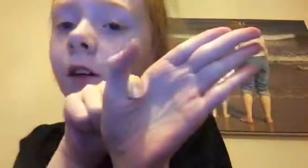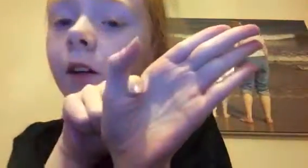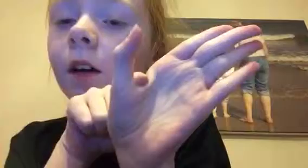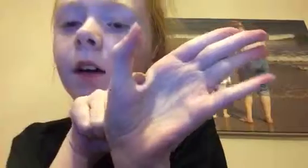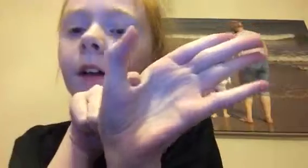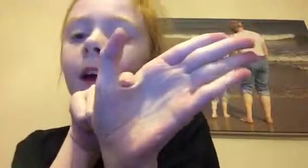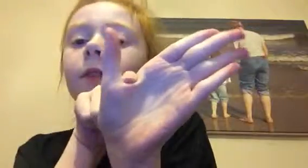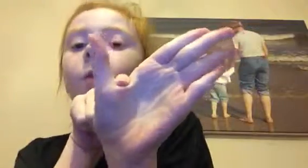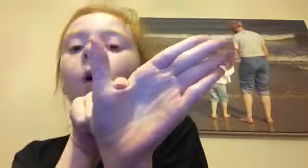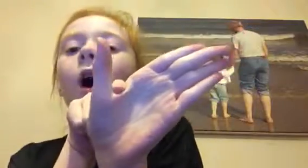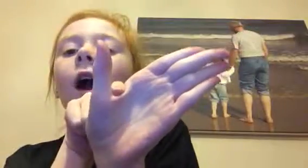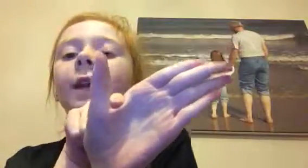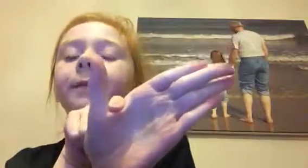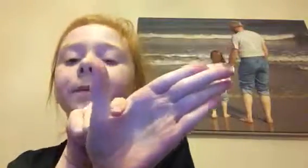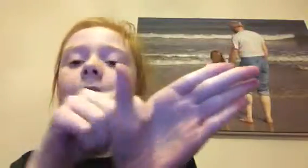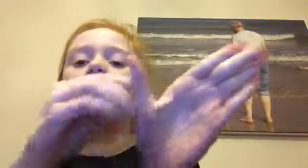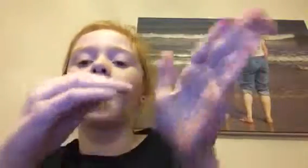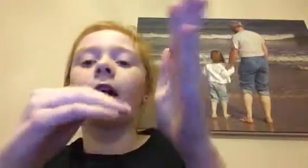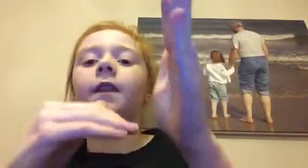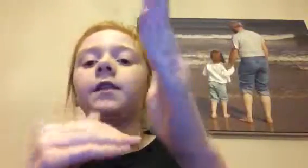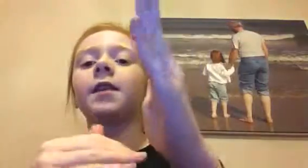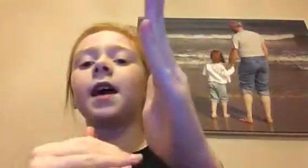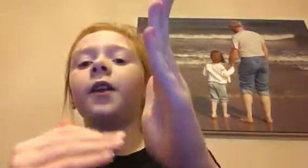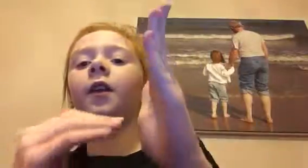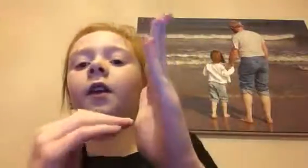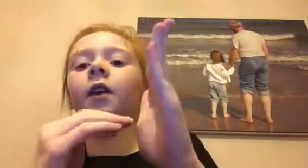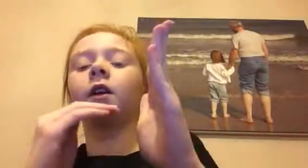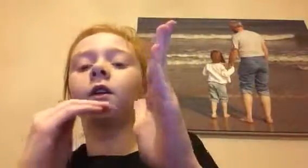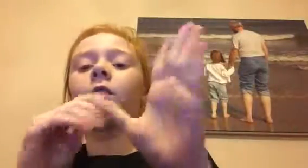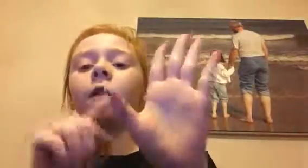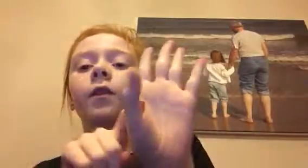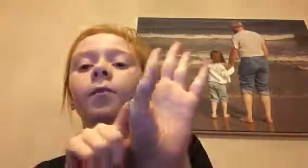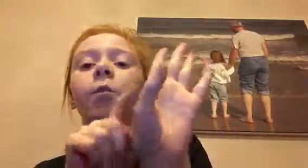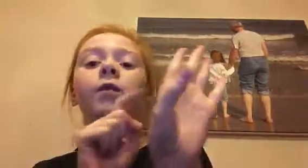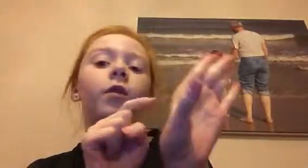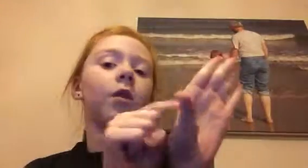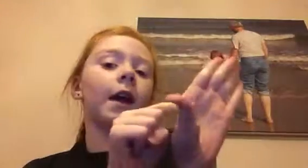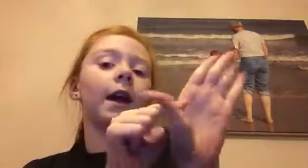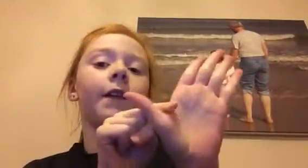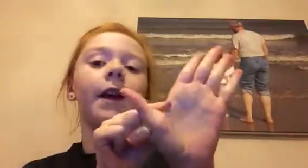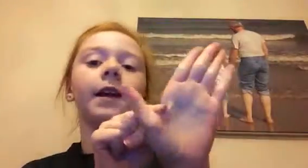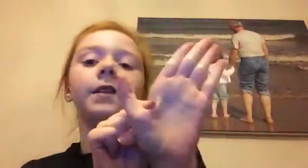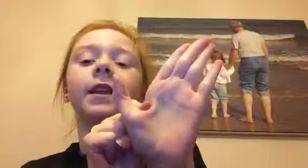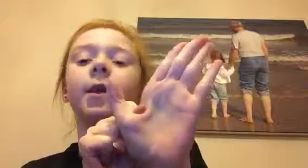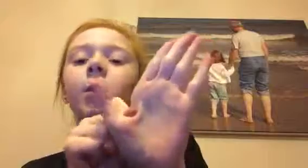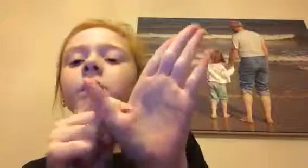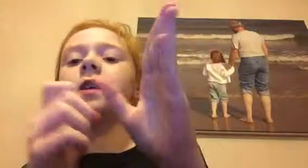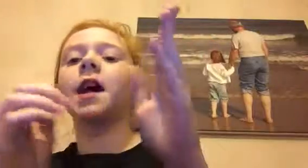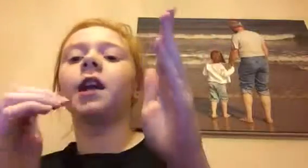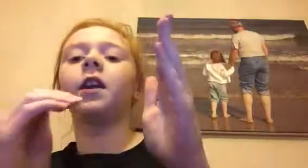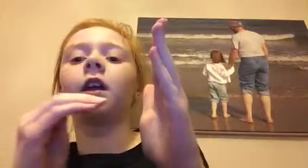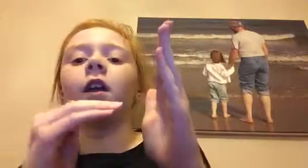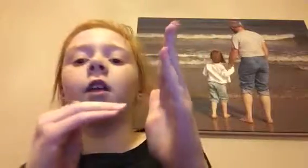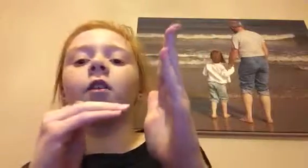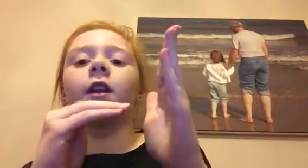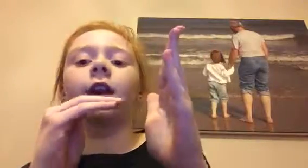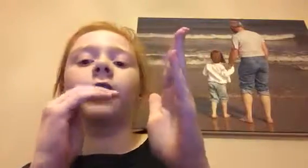that's why then zed with your right hand that is and then with zed you're gonna get